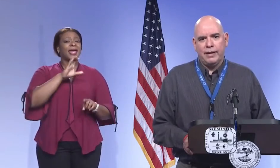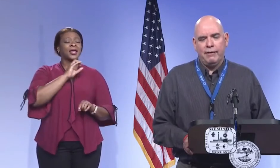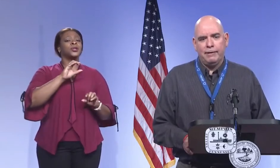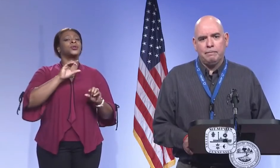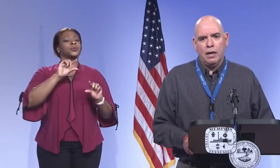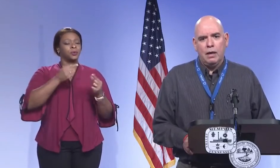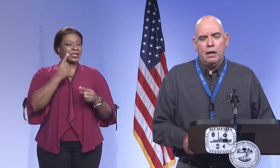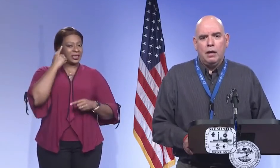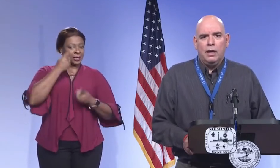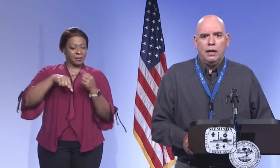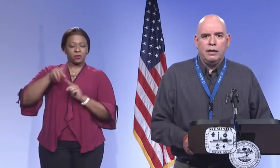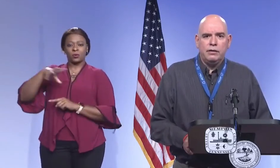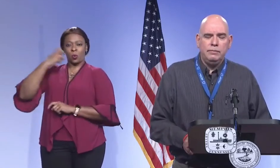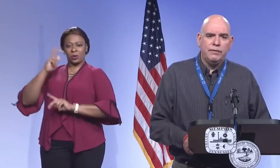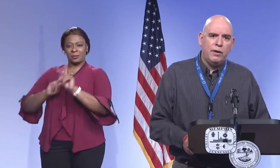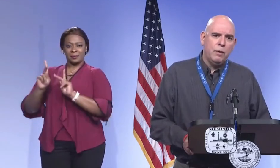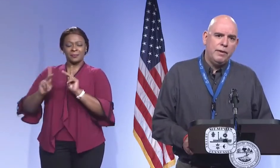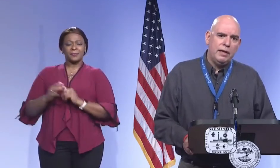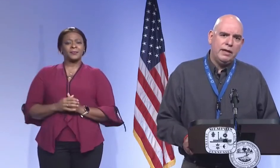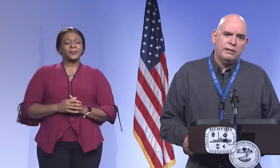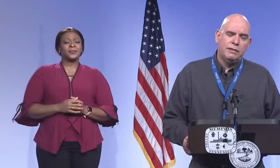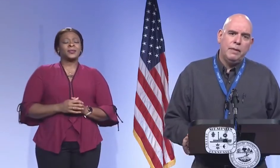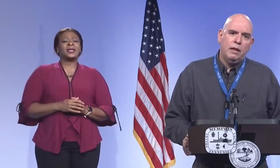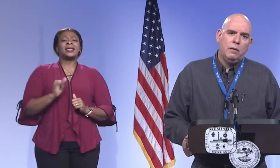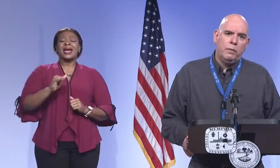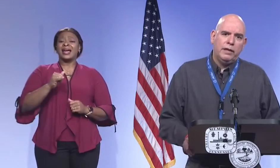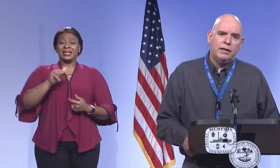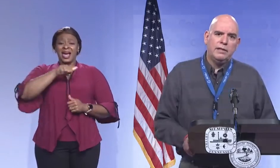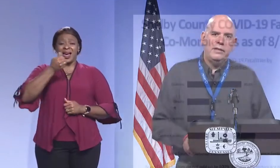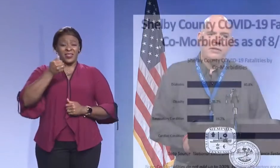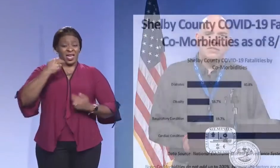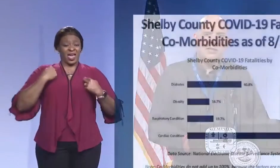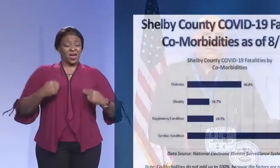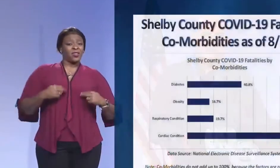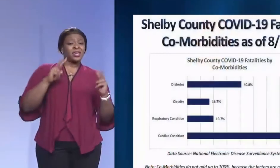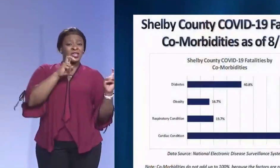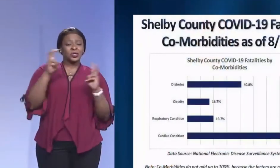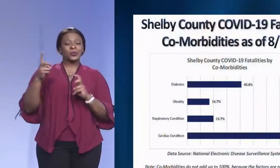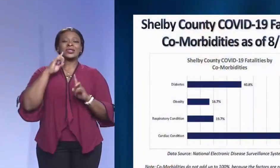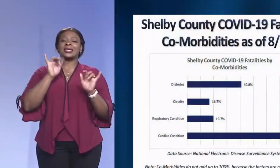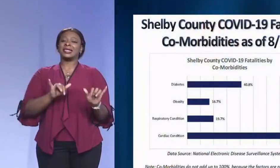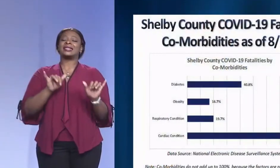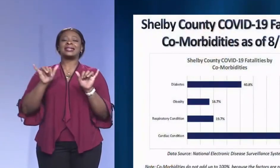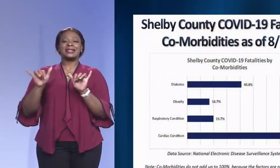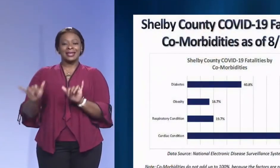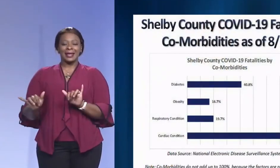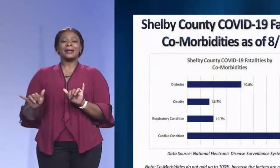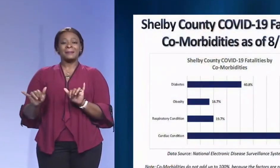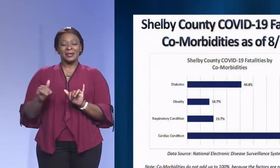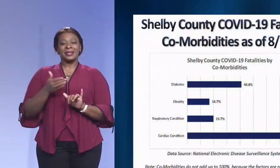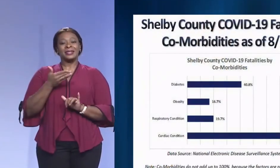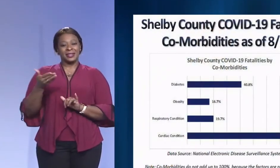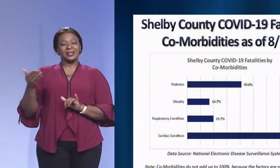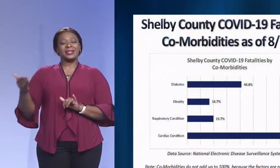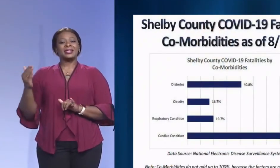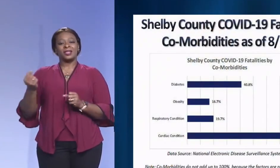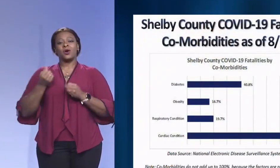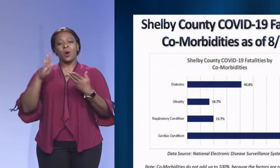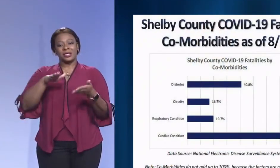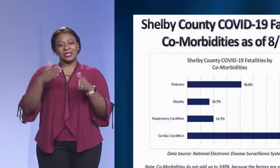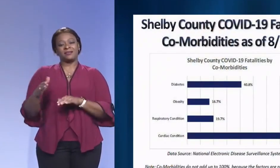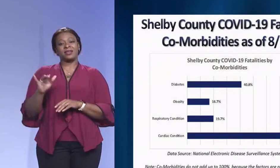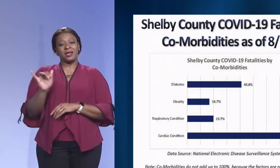the county. And in terms of comorbidities, we continue to see the same comorbidities underlying the fatal cases as